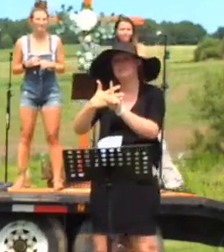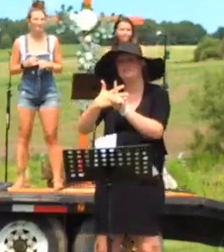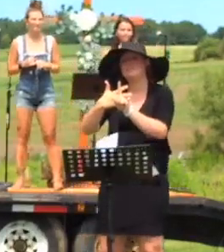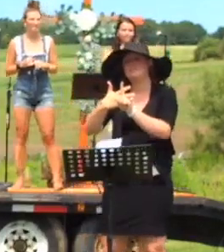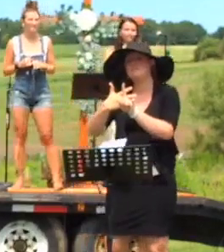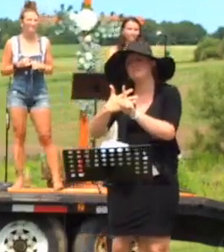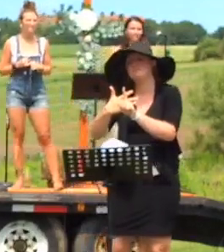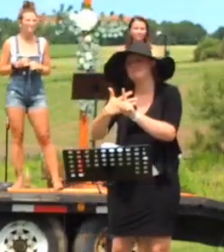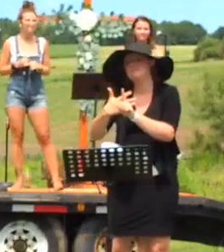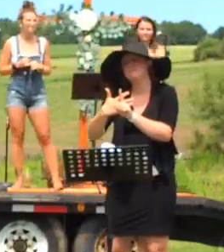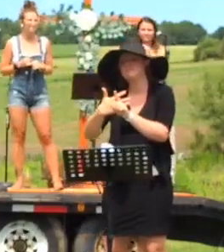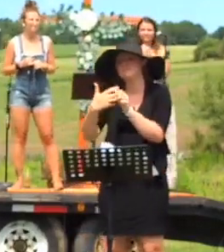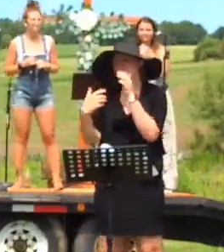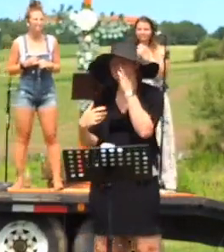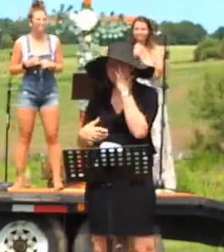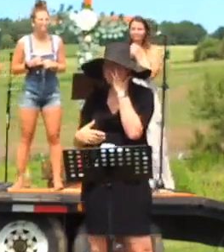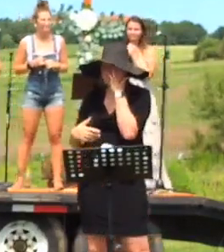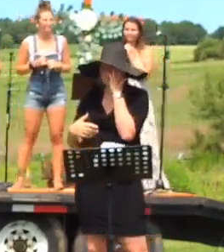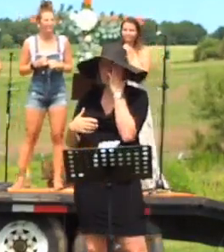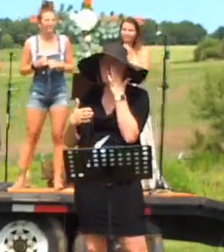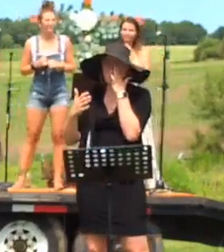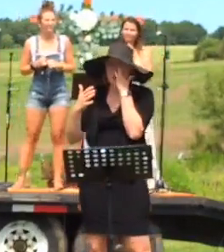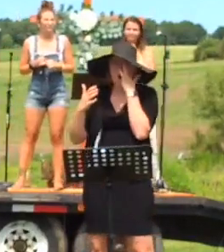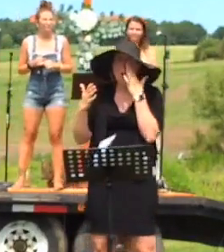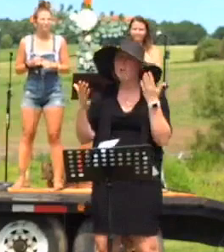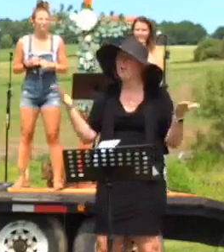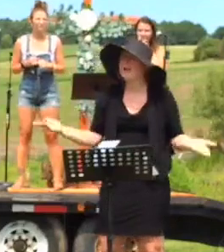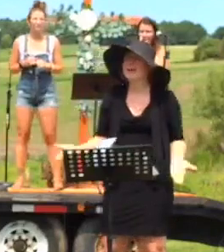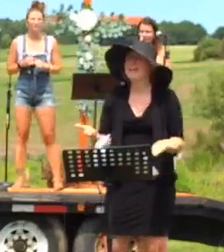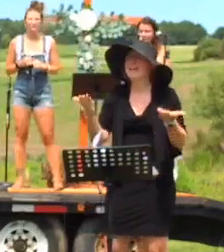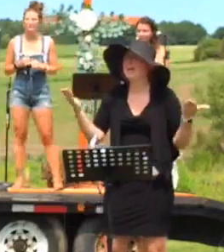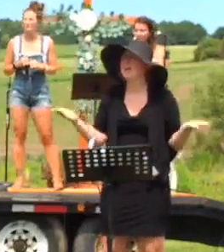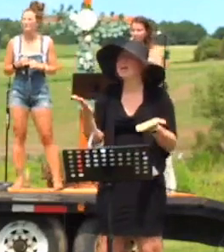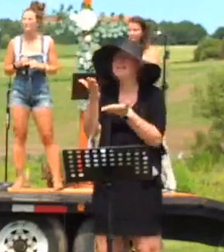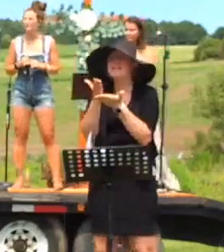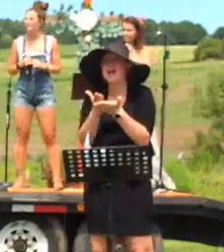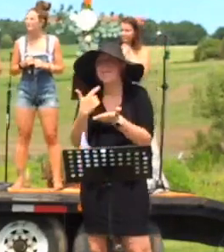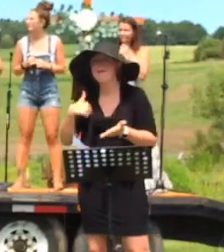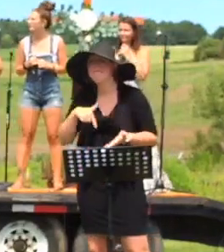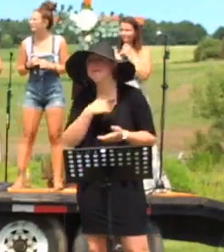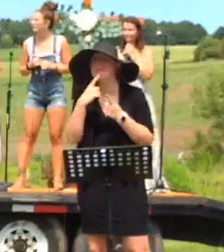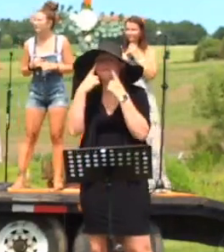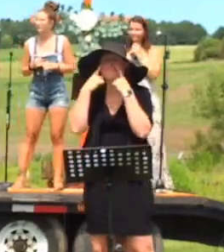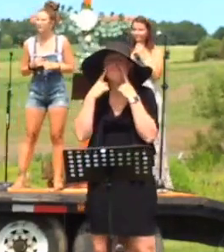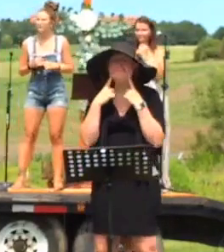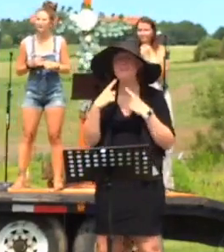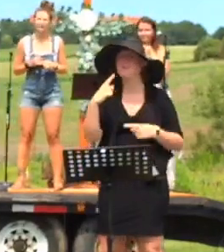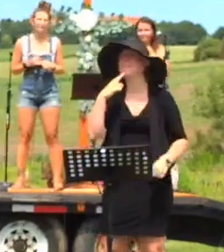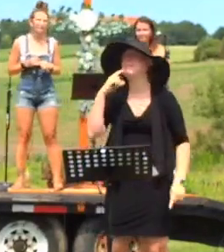But nevertheless, even though we stand here and some of us are in tears and we miss Corey and